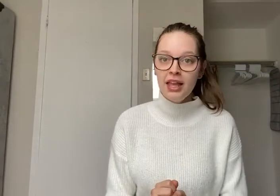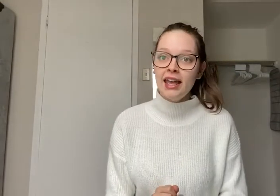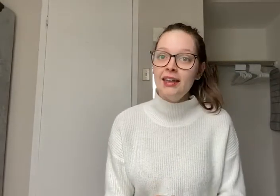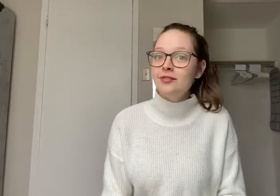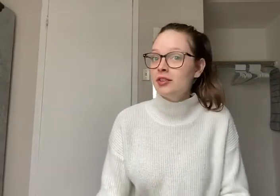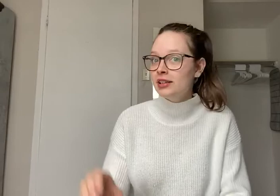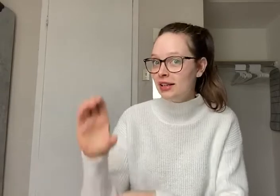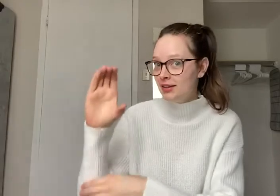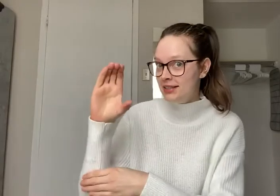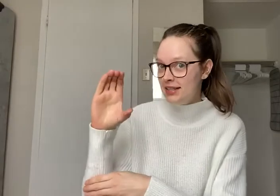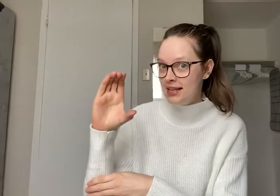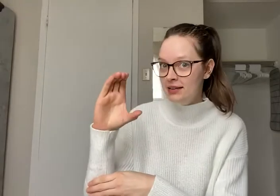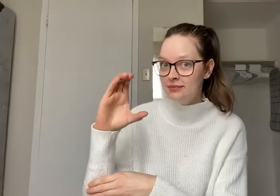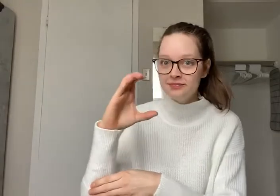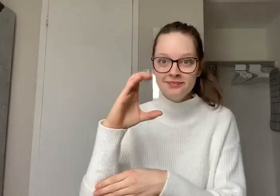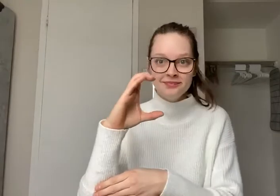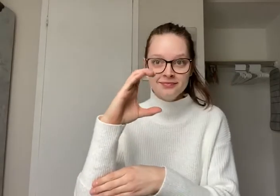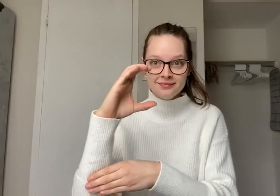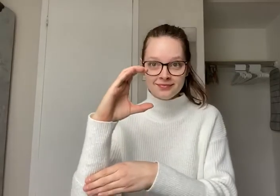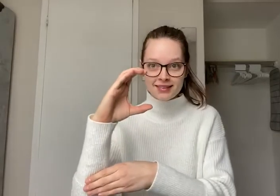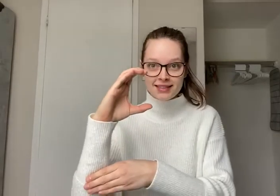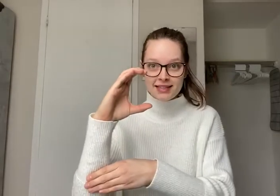And for the letter C, C,